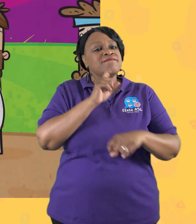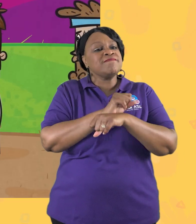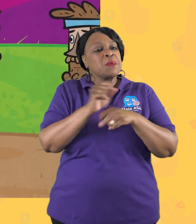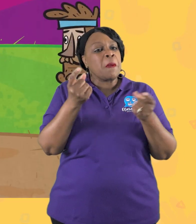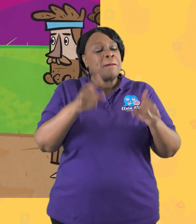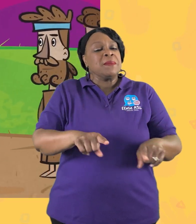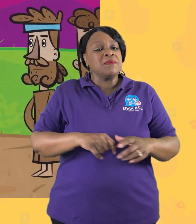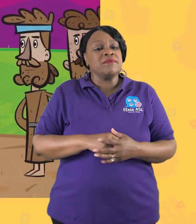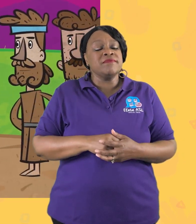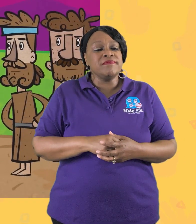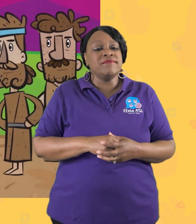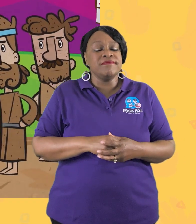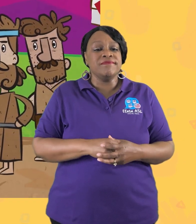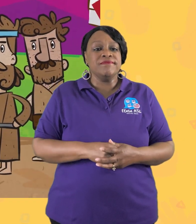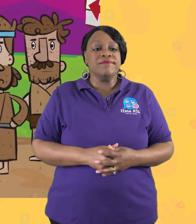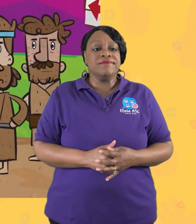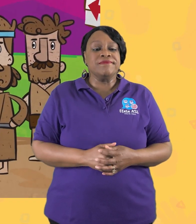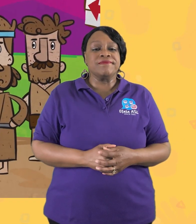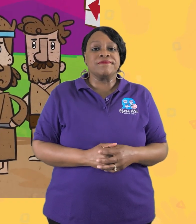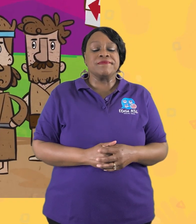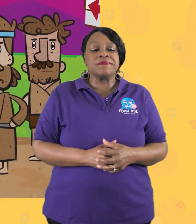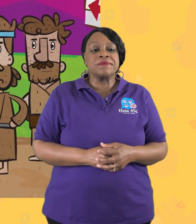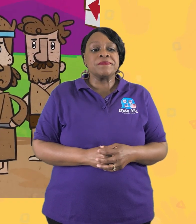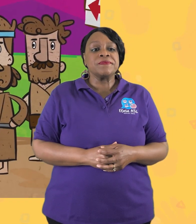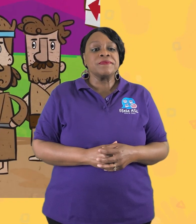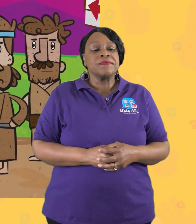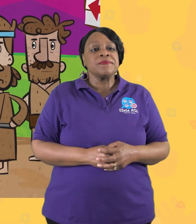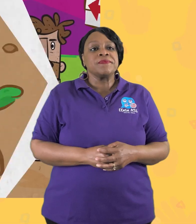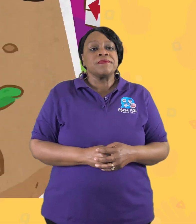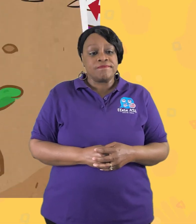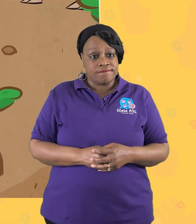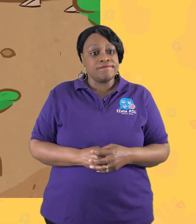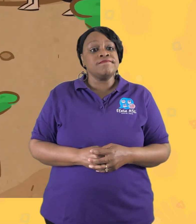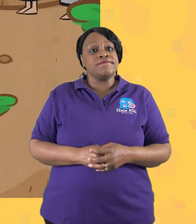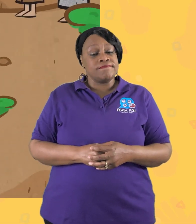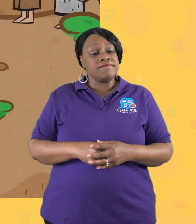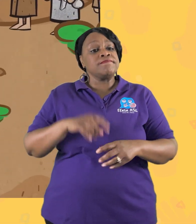The other disciples vowed the same. Yeah, I hear.